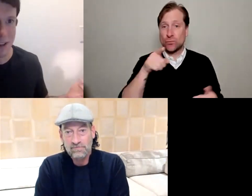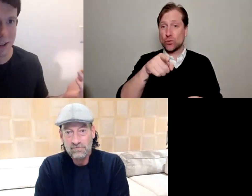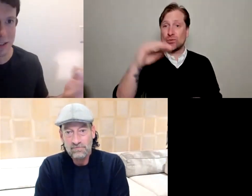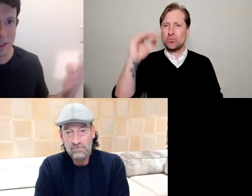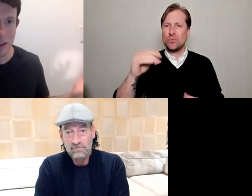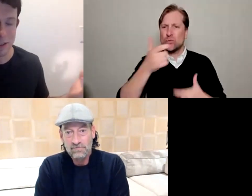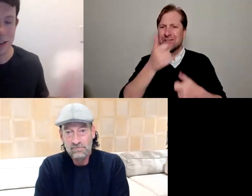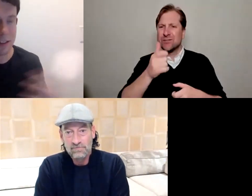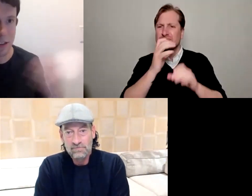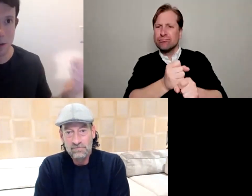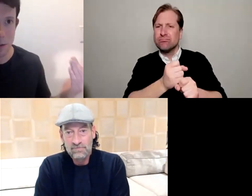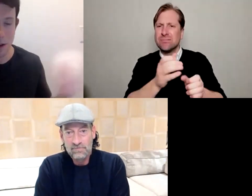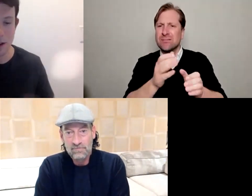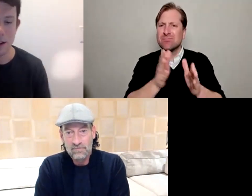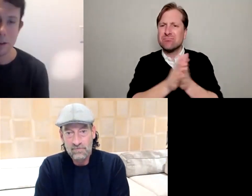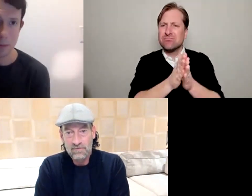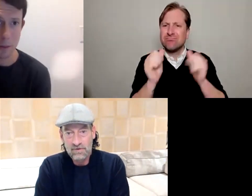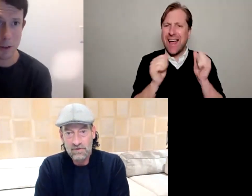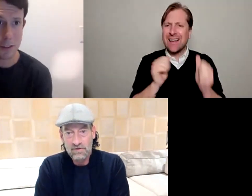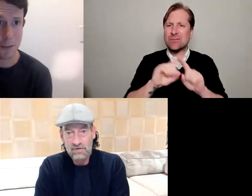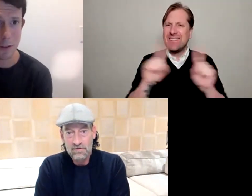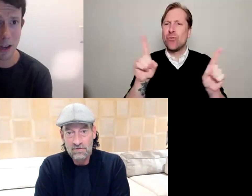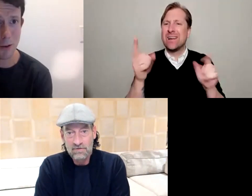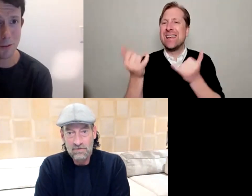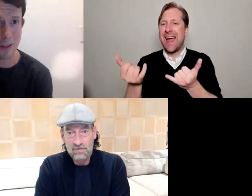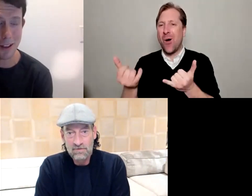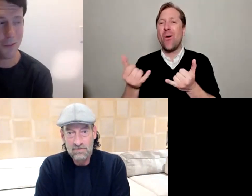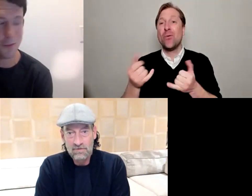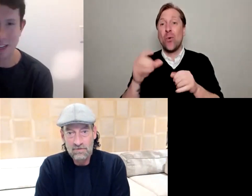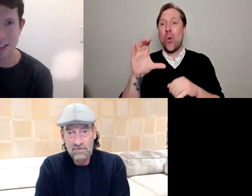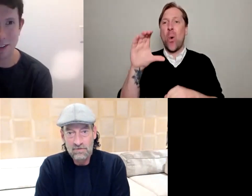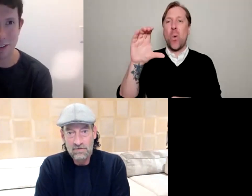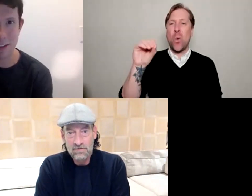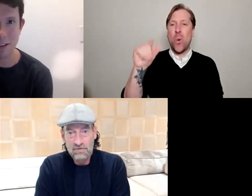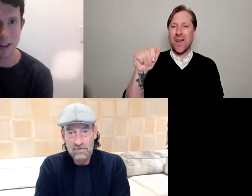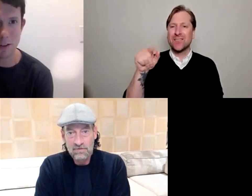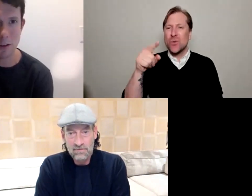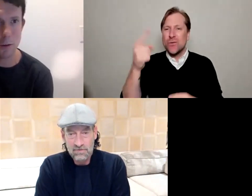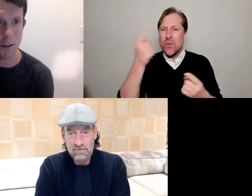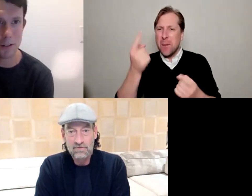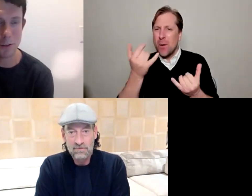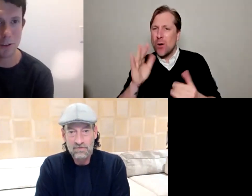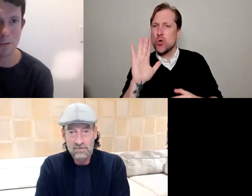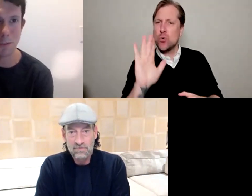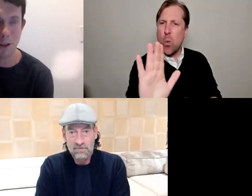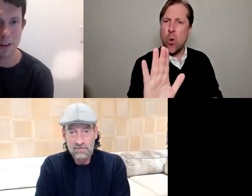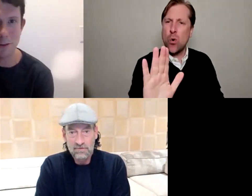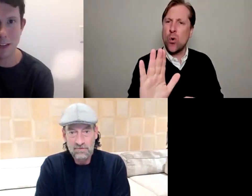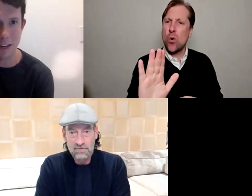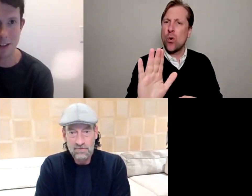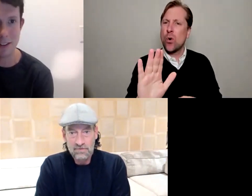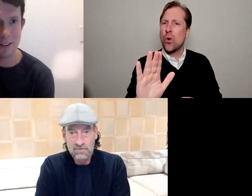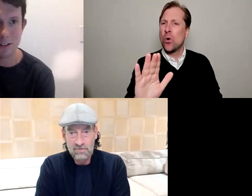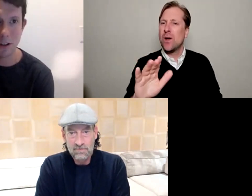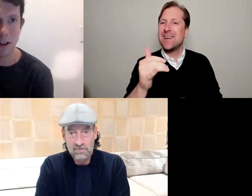interested in acting as a kid, it's not what you had. So I'm curious if you've sat down and thought that now you're sort of what you